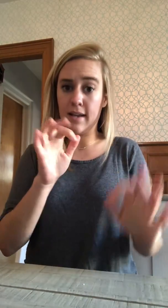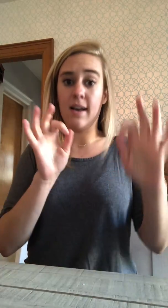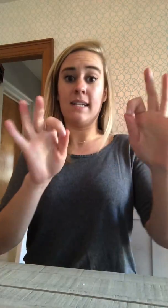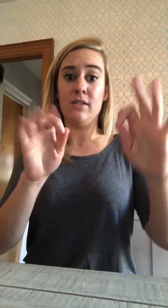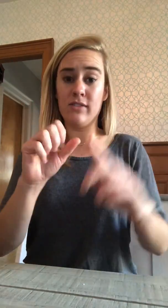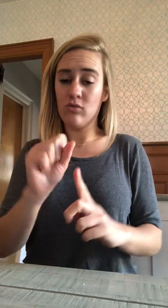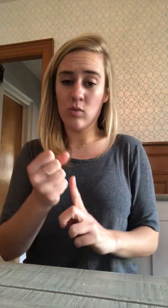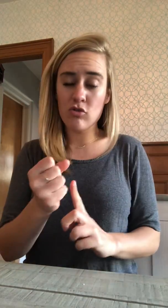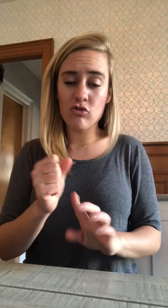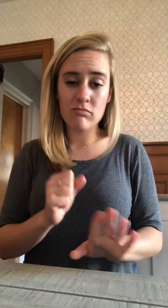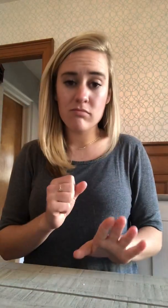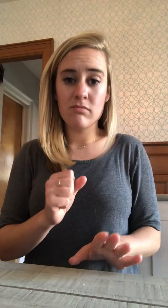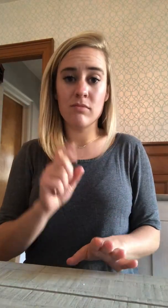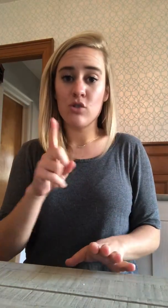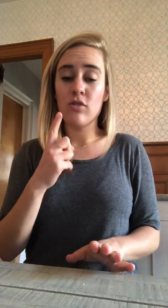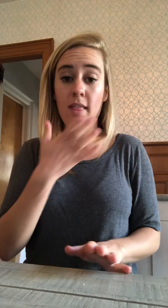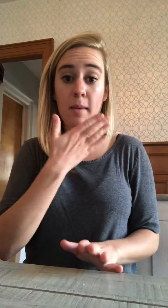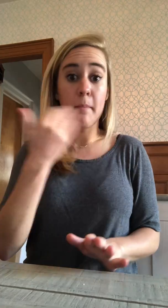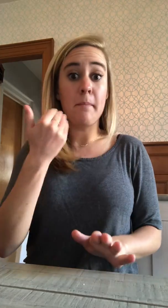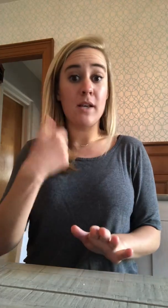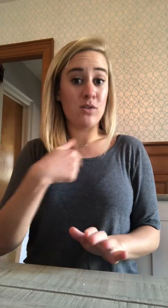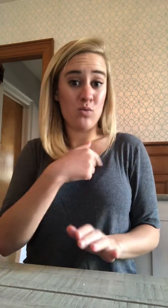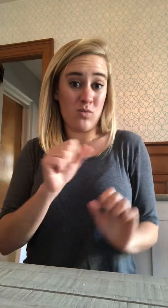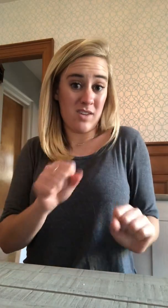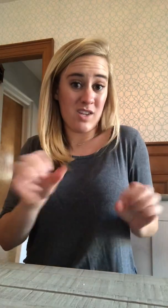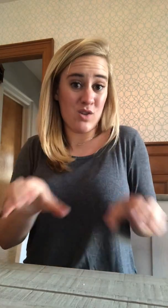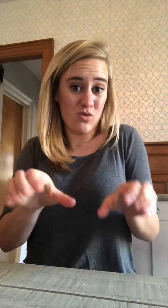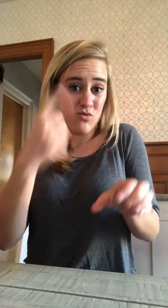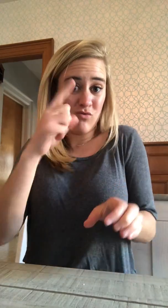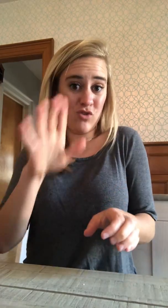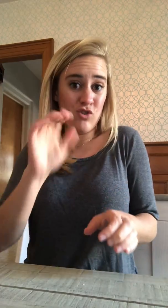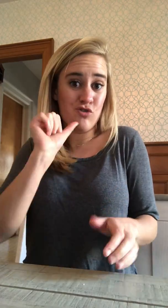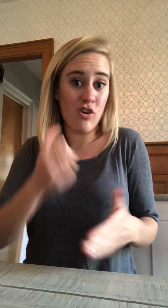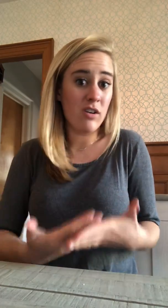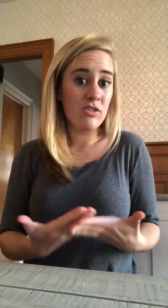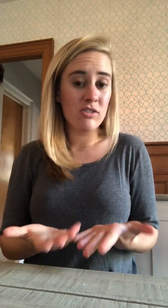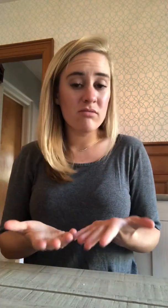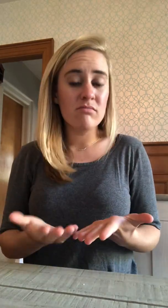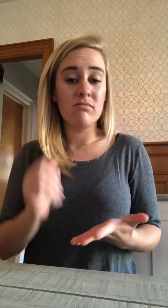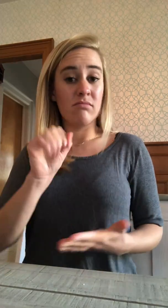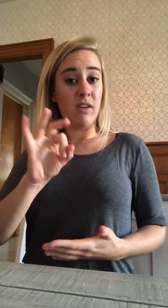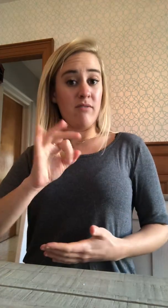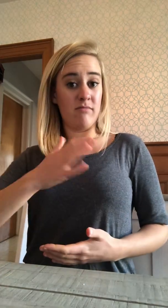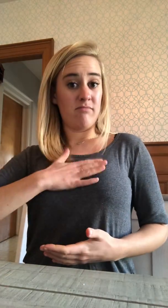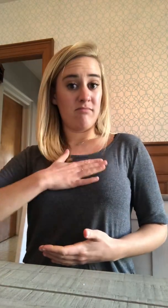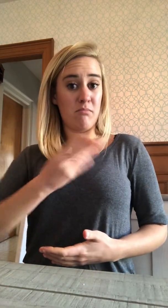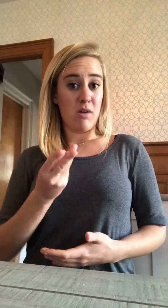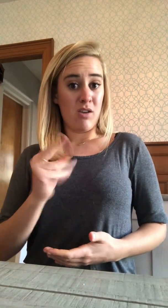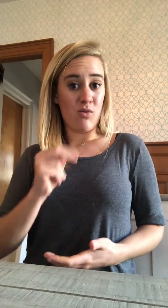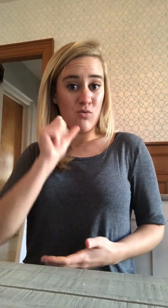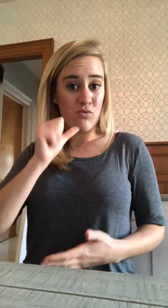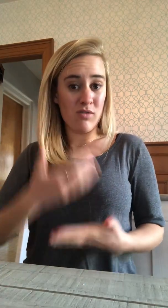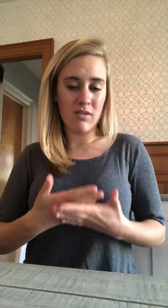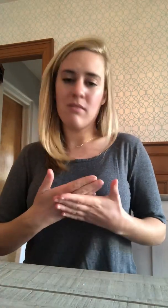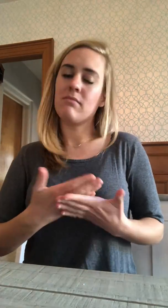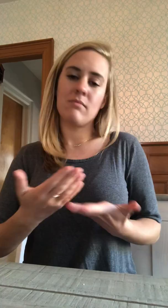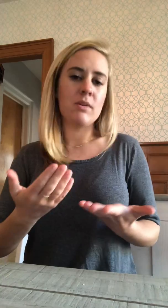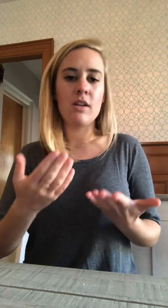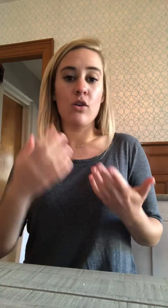This is just the best that we can do for your daughter. And if it were my daughter, go back to the golden rule. If it were my daughter, I